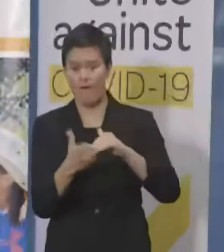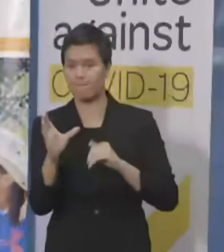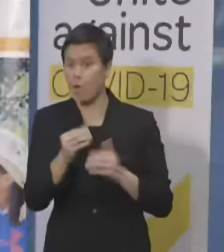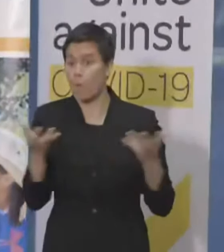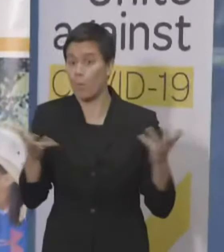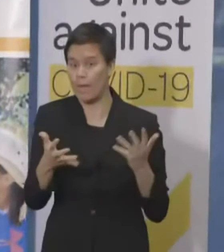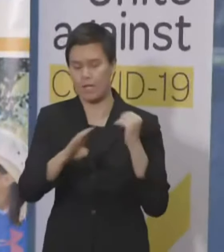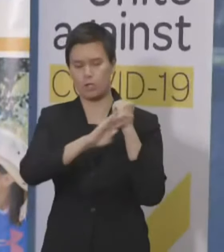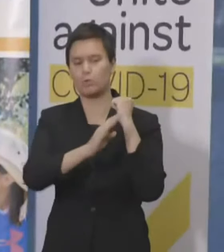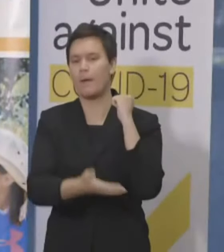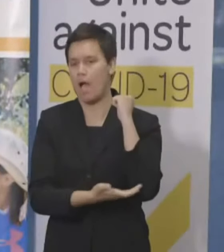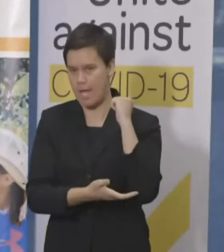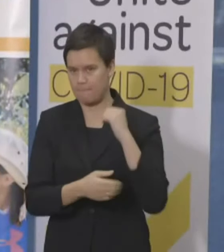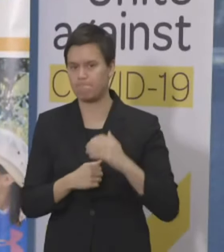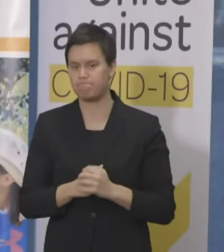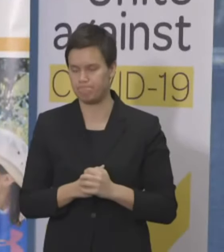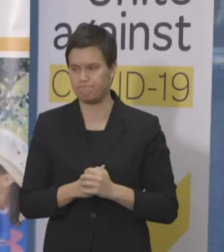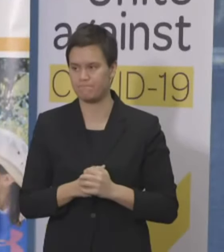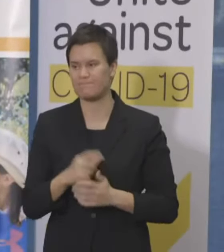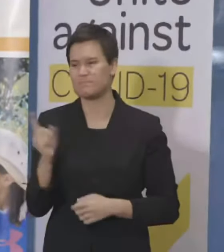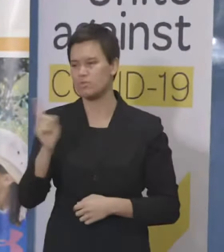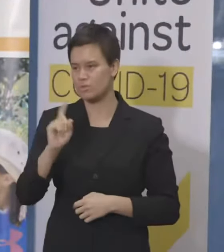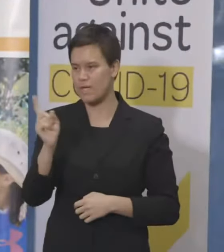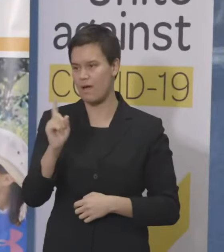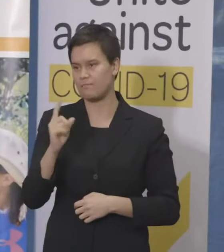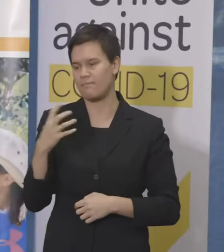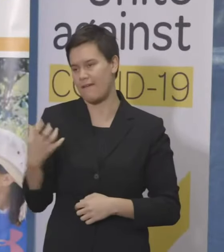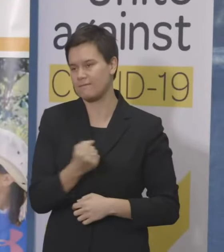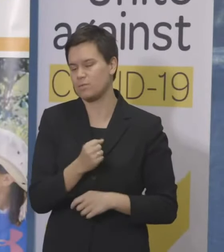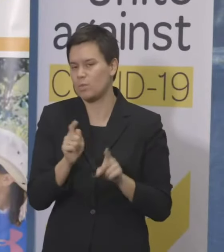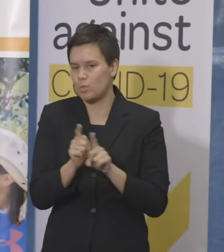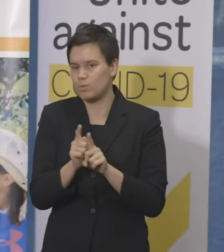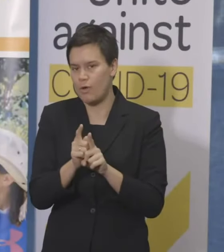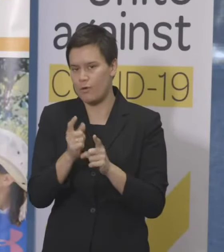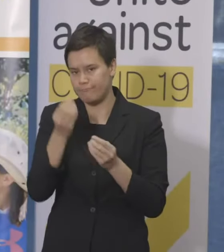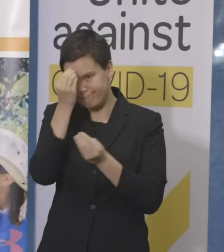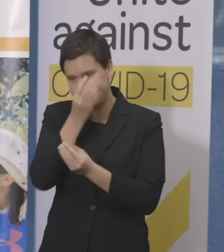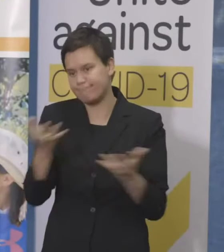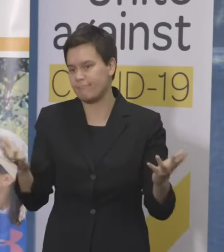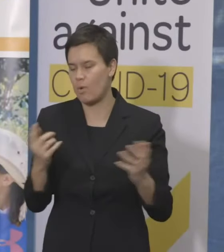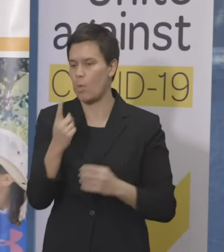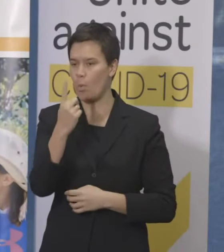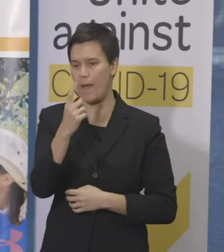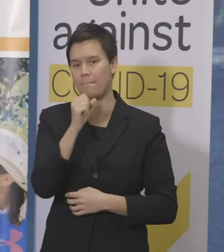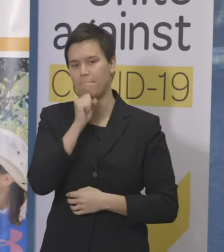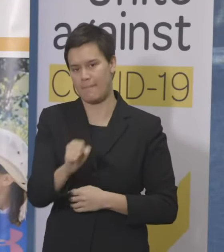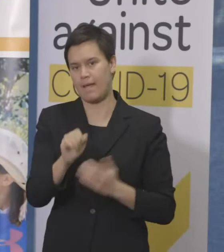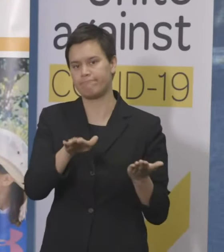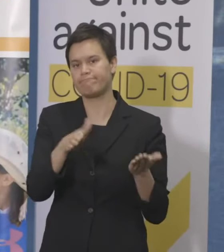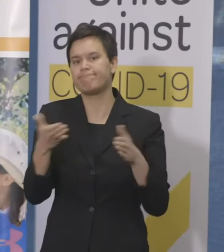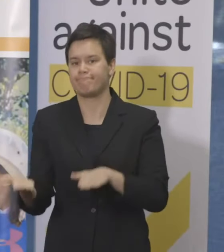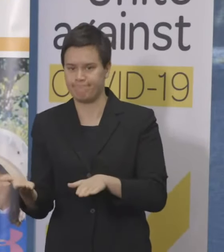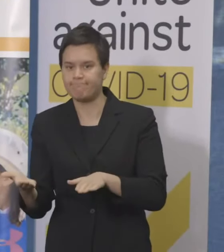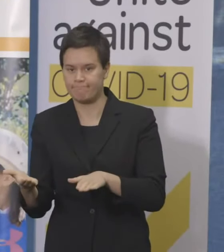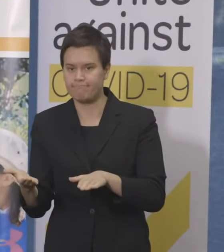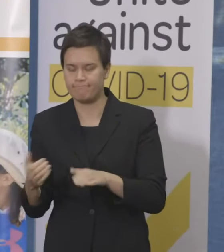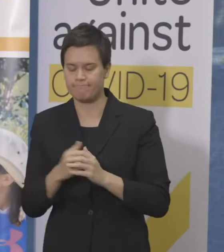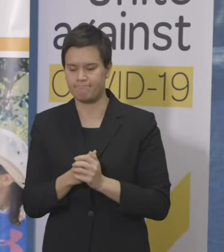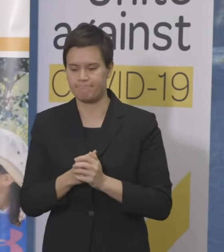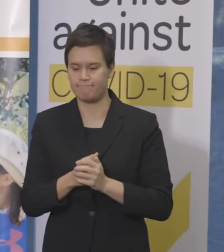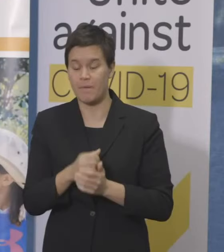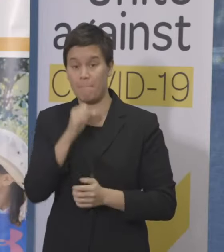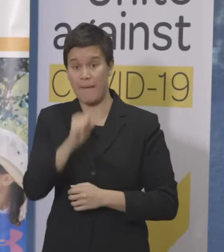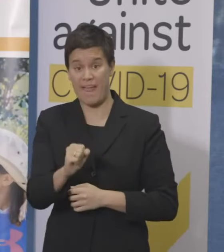yesterday. Today, regrettably, we are also reporting the death of a man who had COVID-19. The man was in